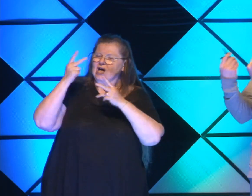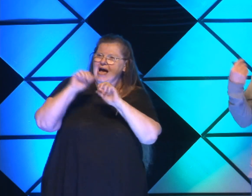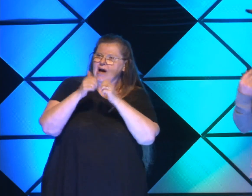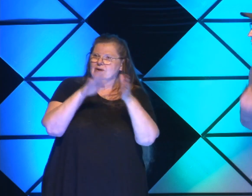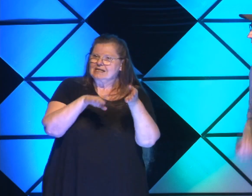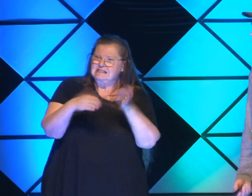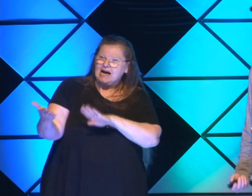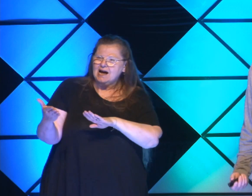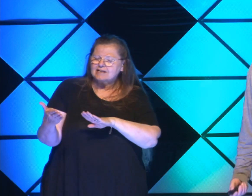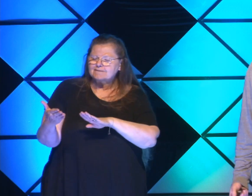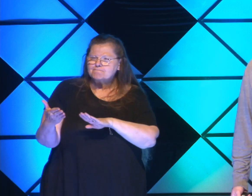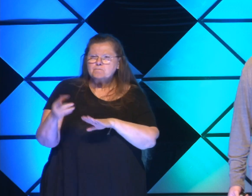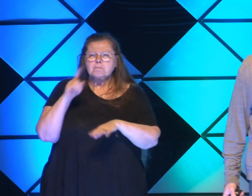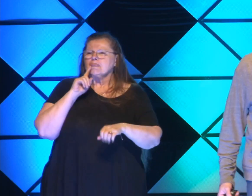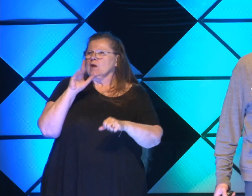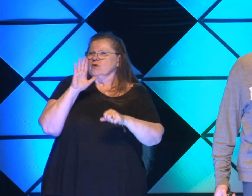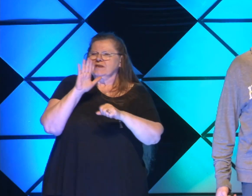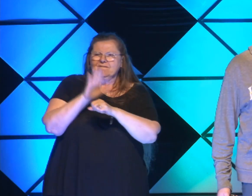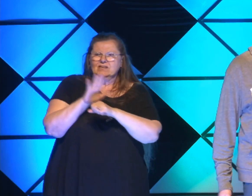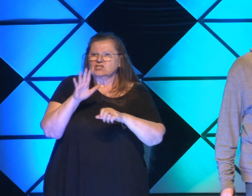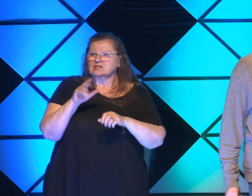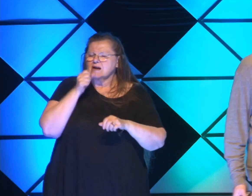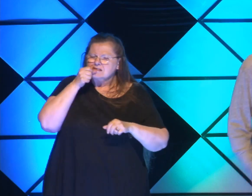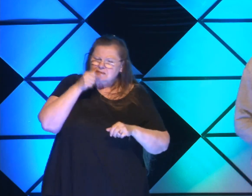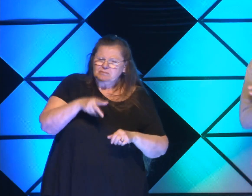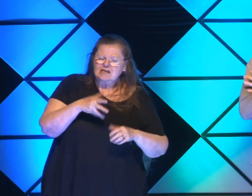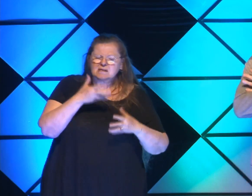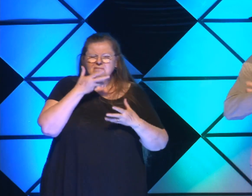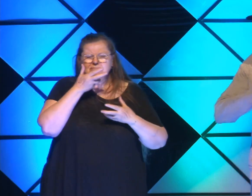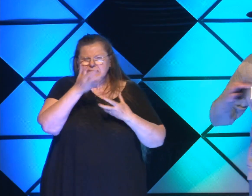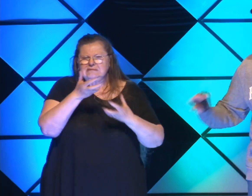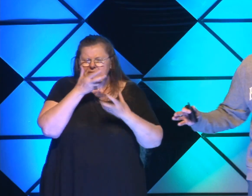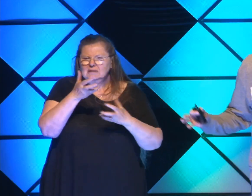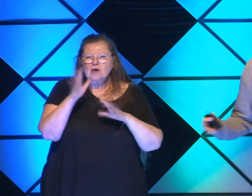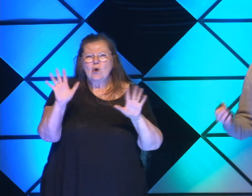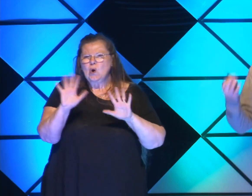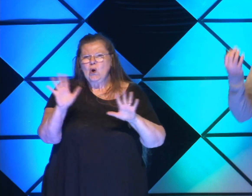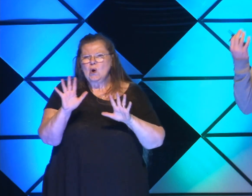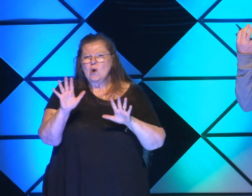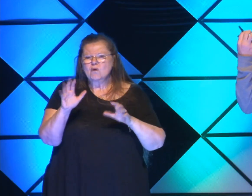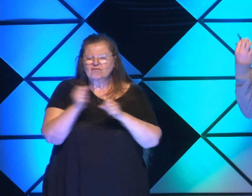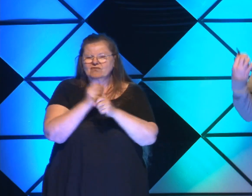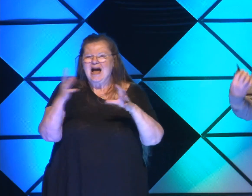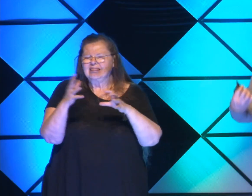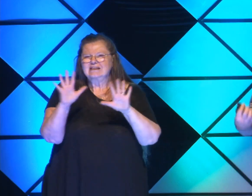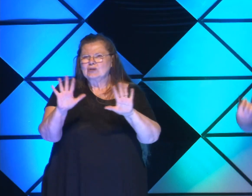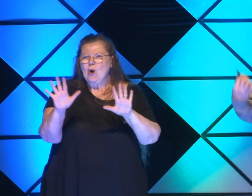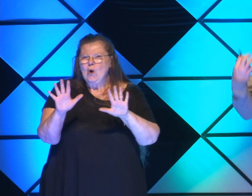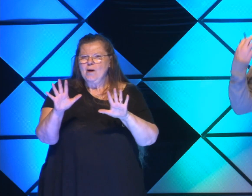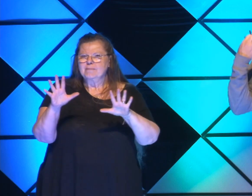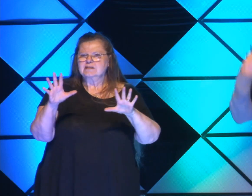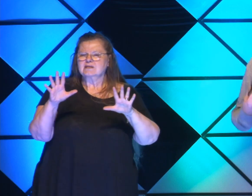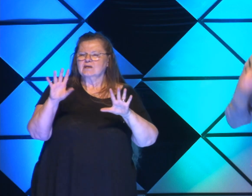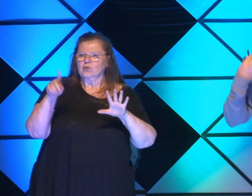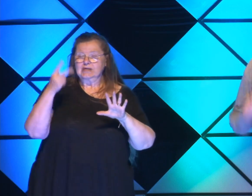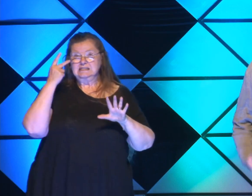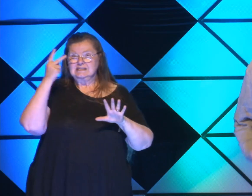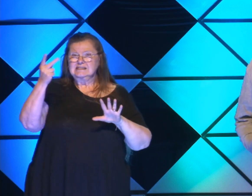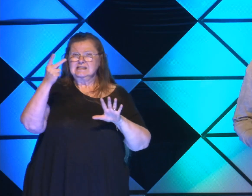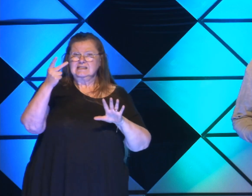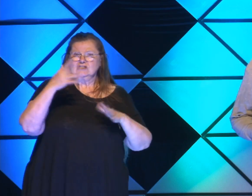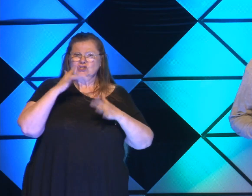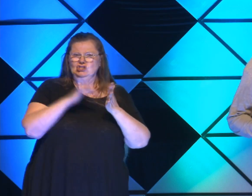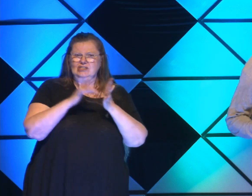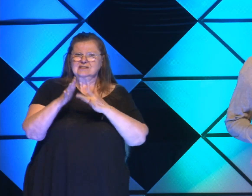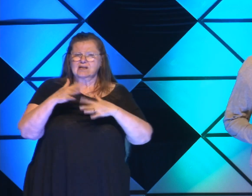the measure of conviction, not spitting and spewing, not acting in any way violent, but just simply taking, when he sees